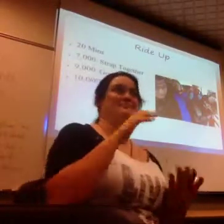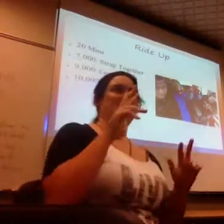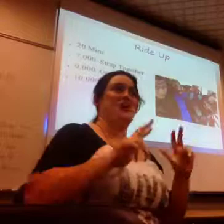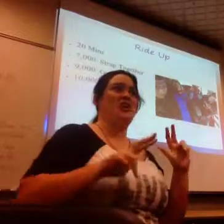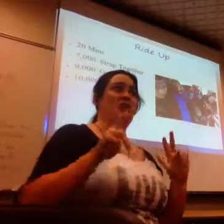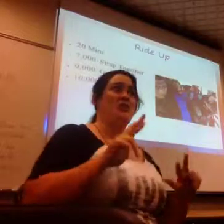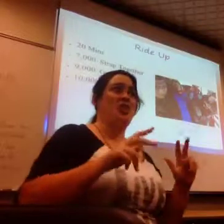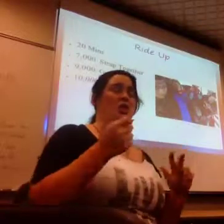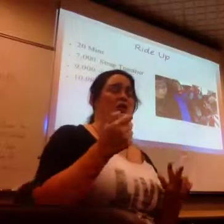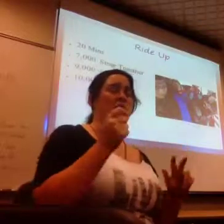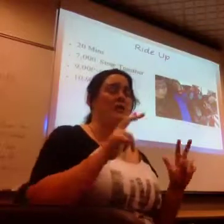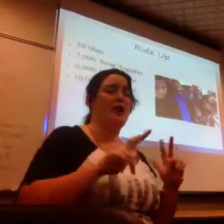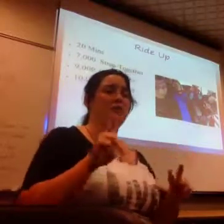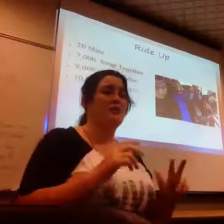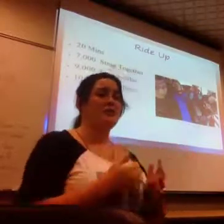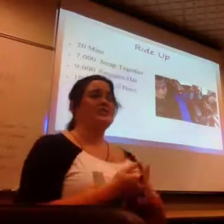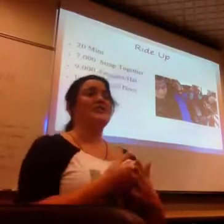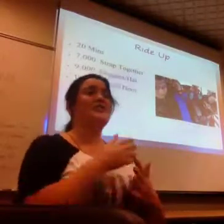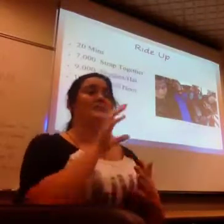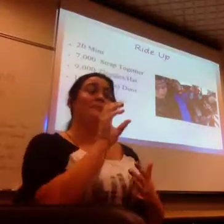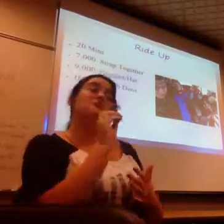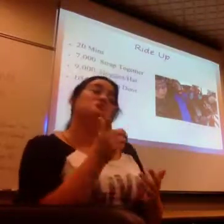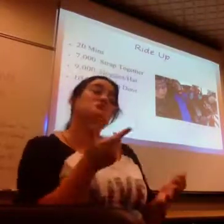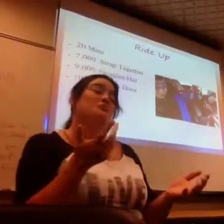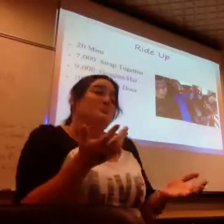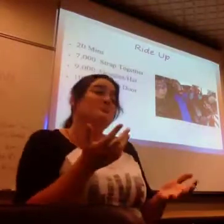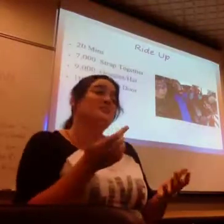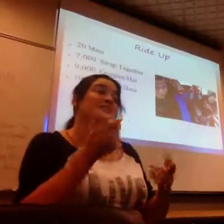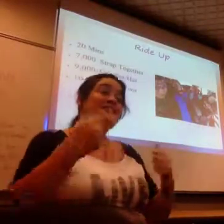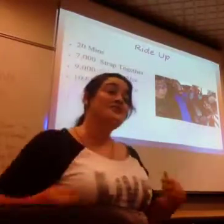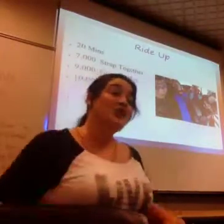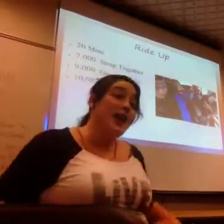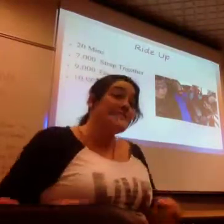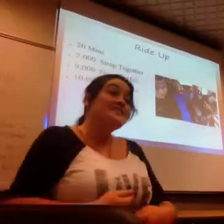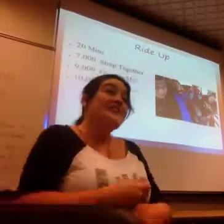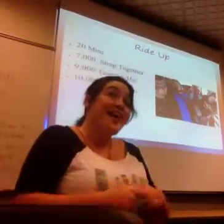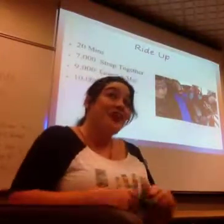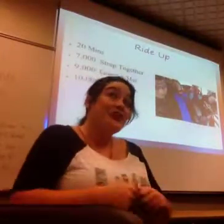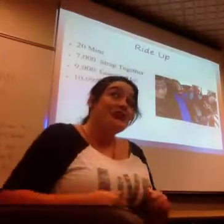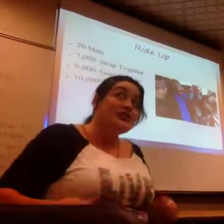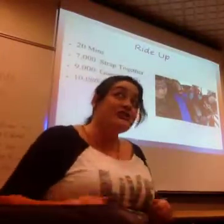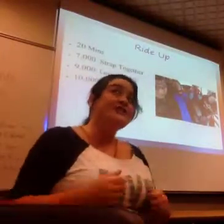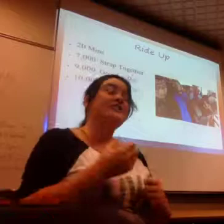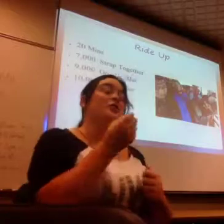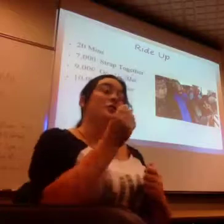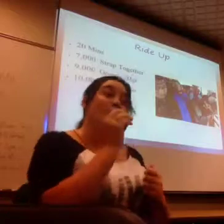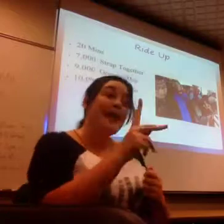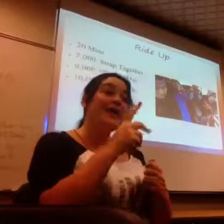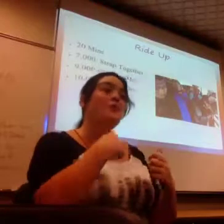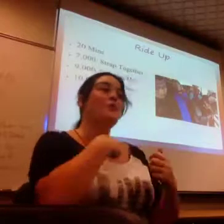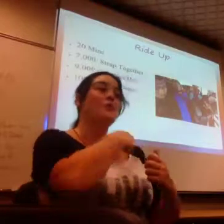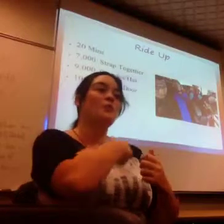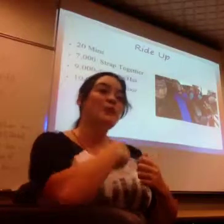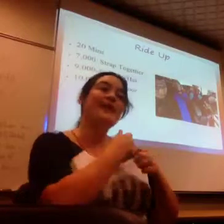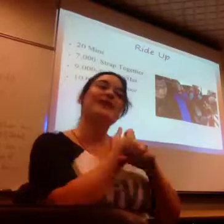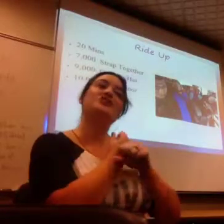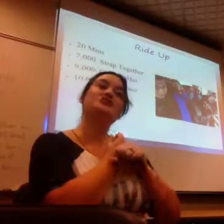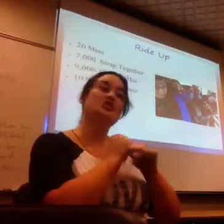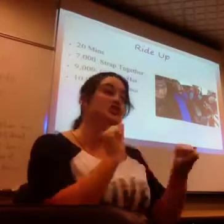but he was cool, and he strapped us together, and he told us, okay, we are secure, Isabella, you're gonna be fine. He makes you feel